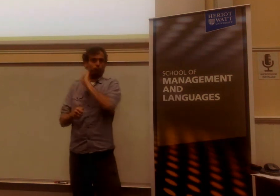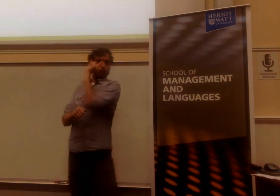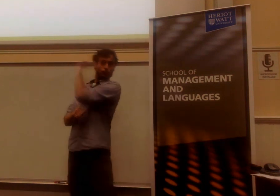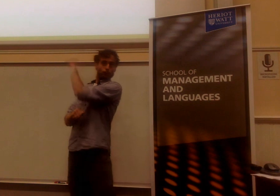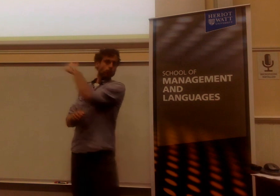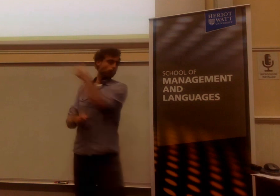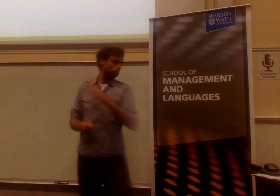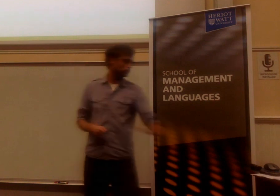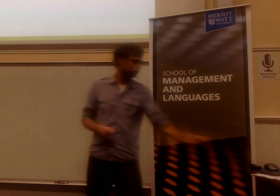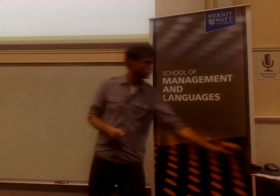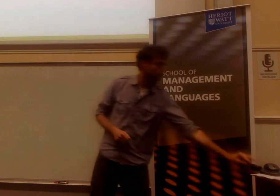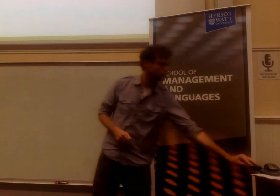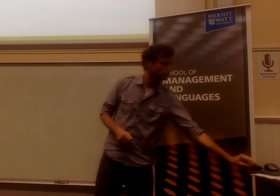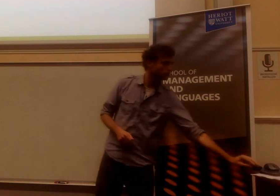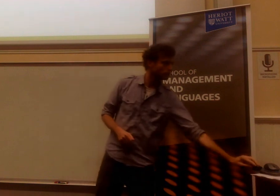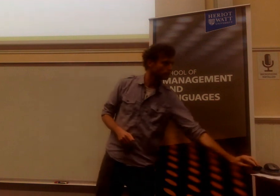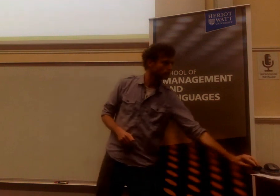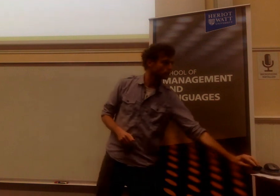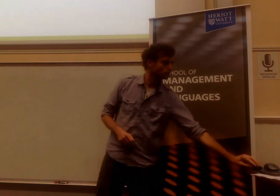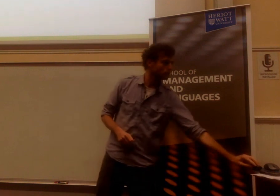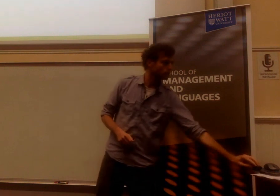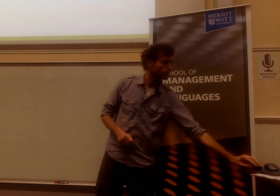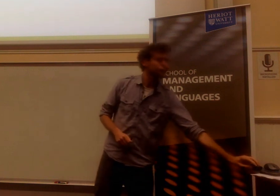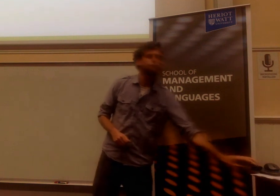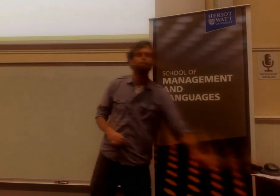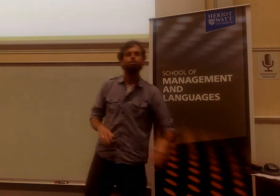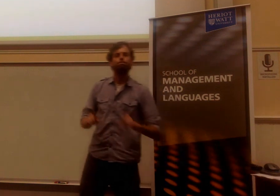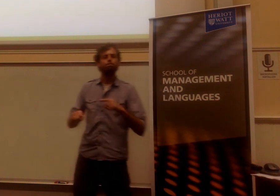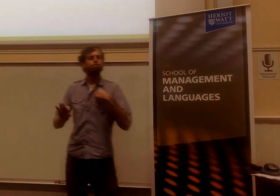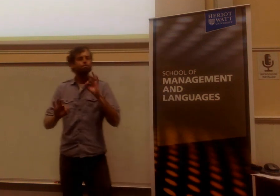And these are the most popular reasons that relay services are currently used.